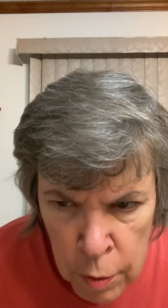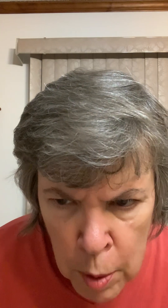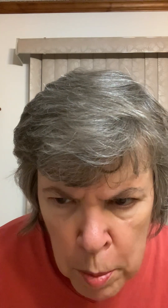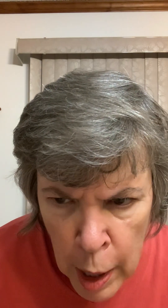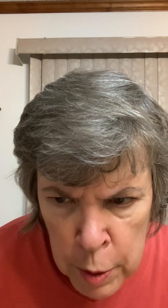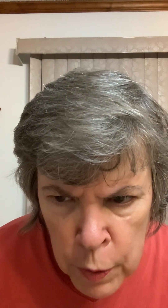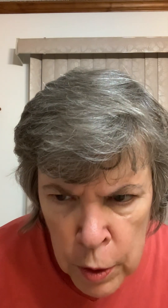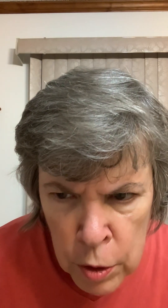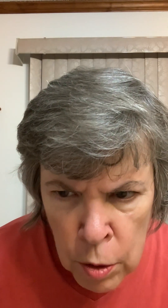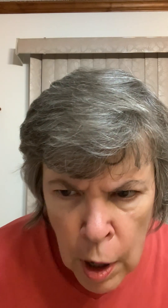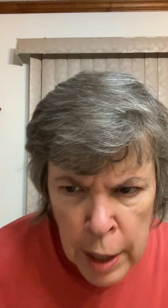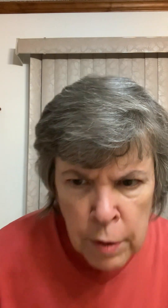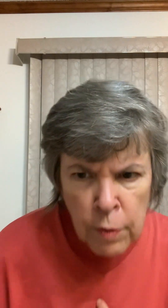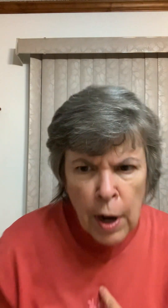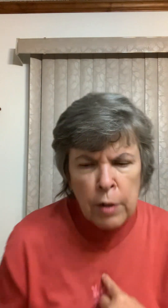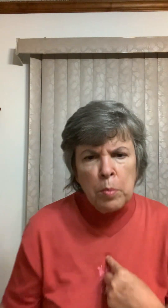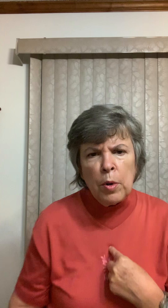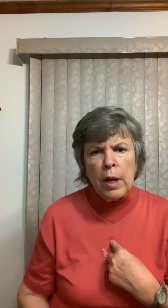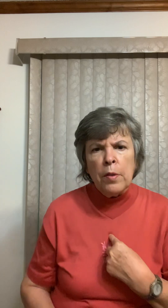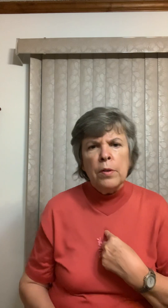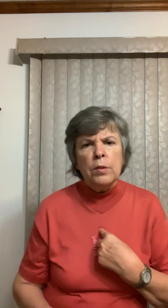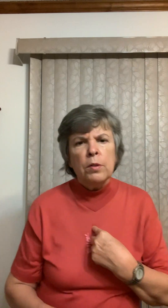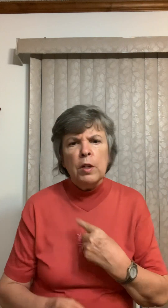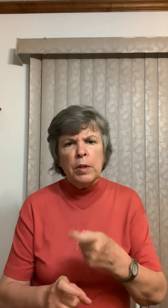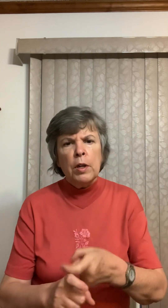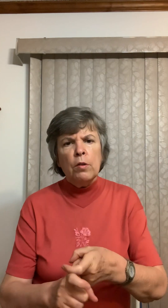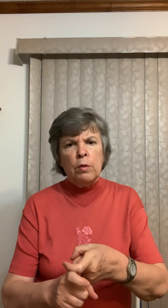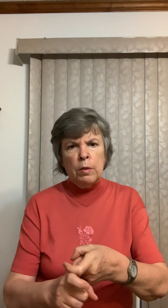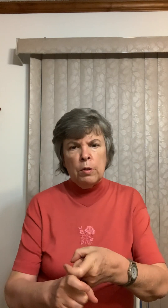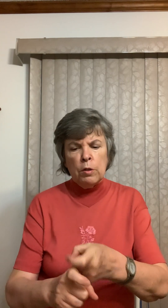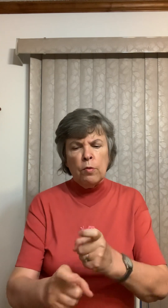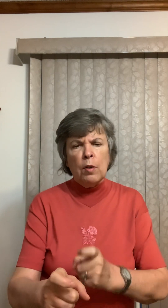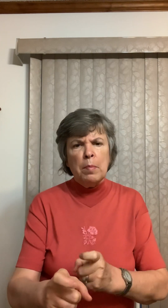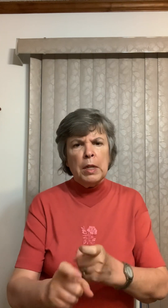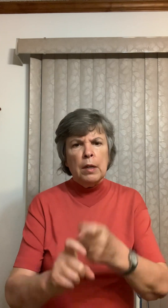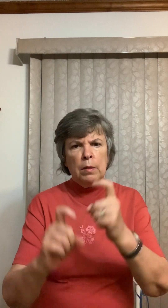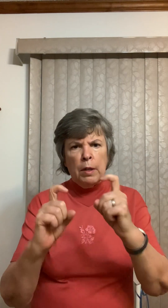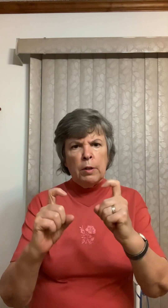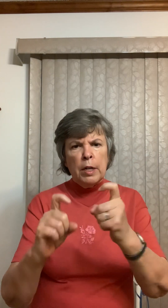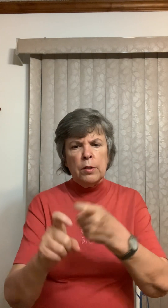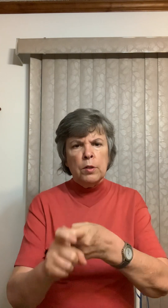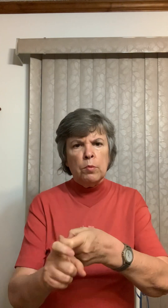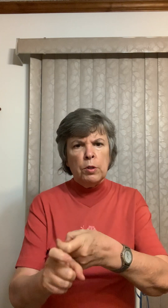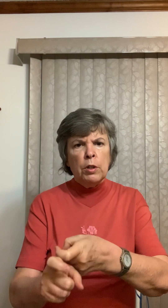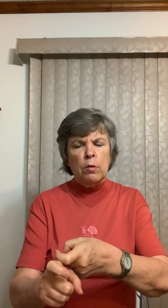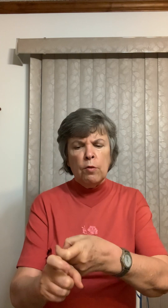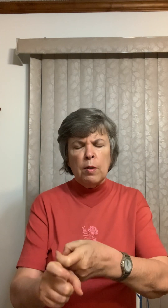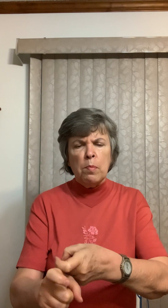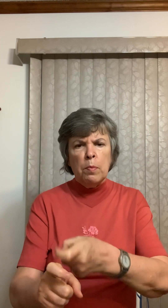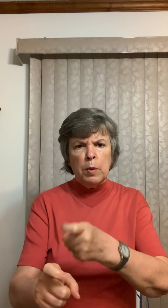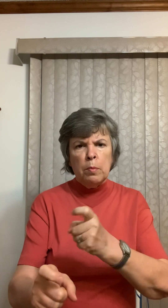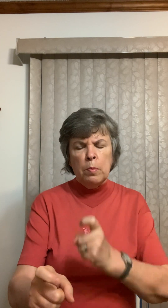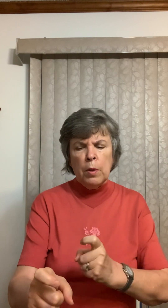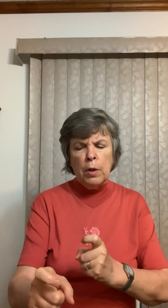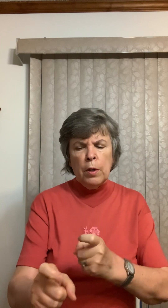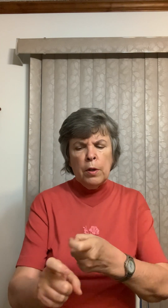From life's first cry to final breath. So here we go. Here's our from again. Our X's, where you go from,